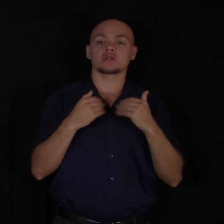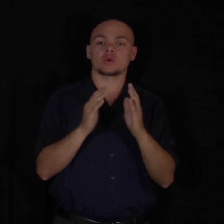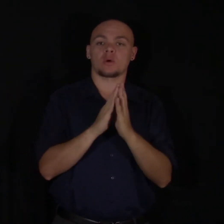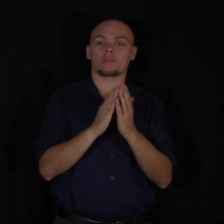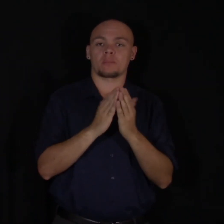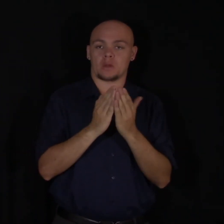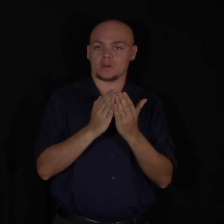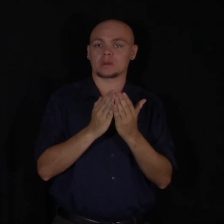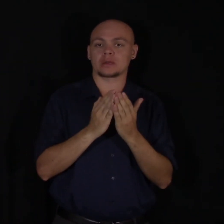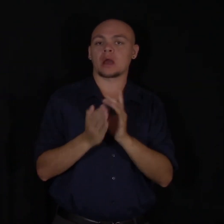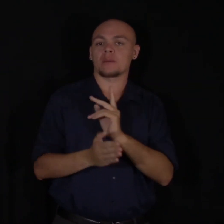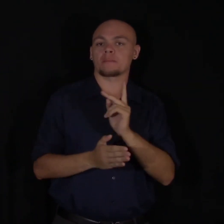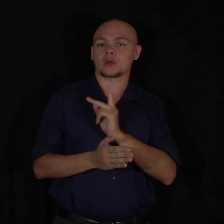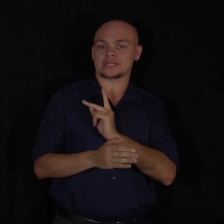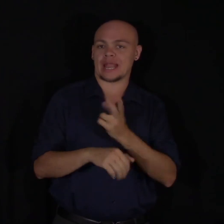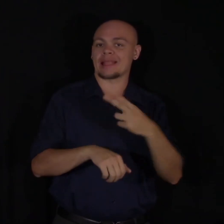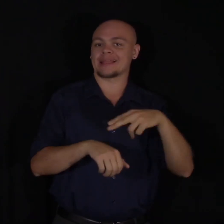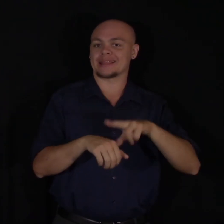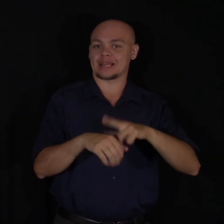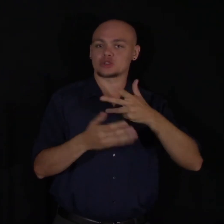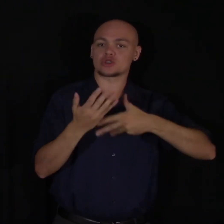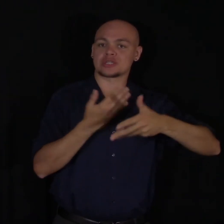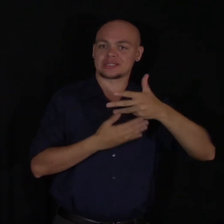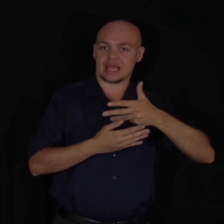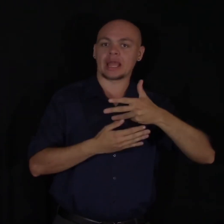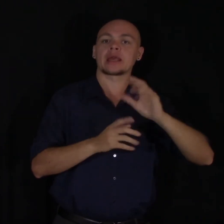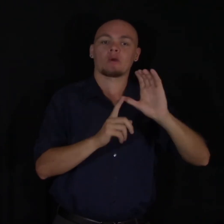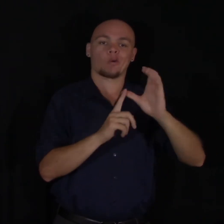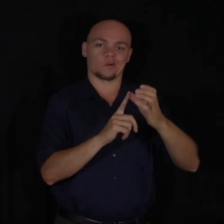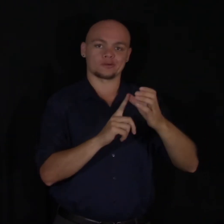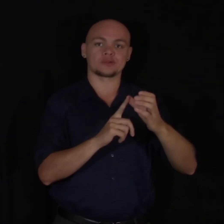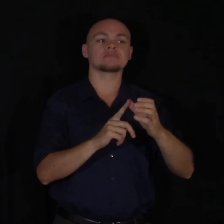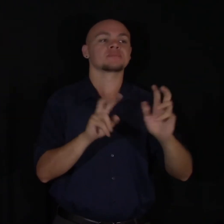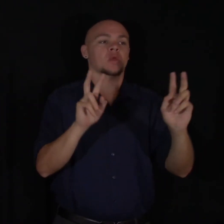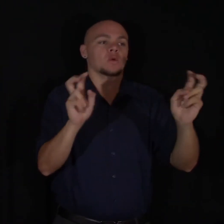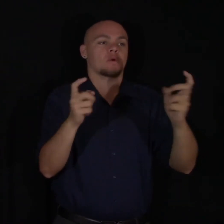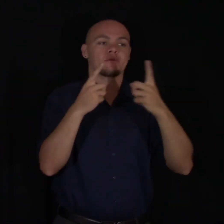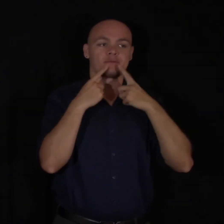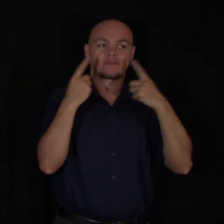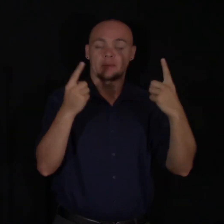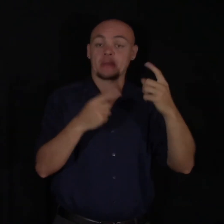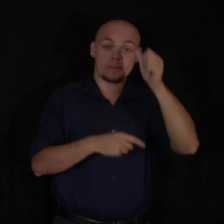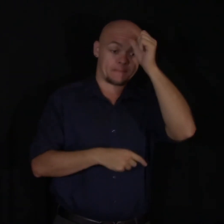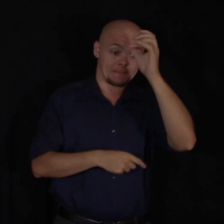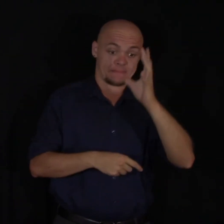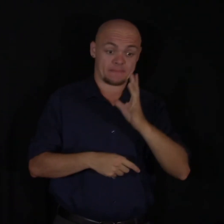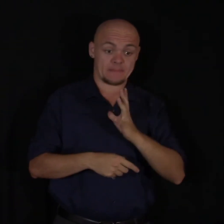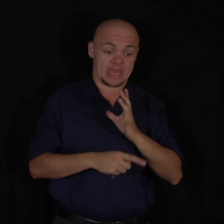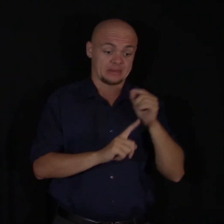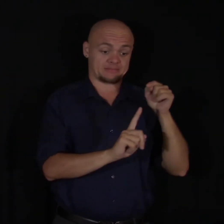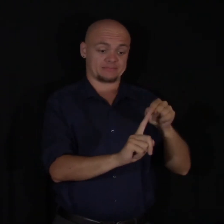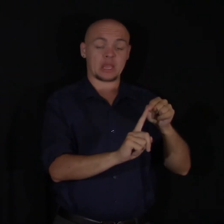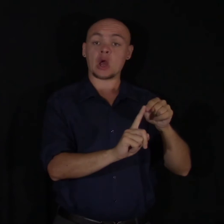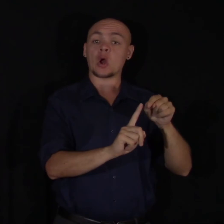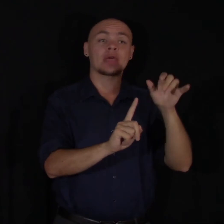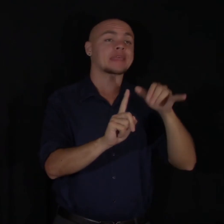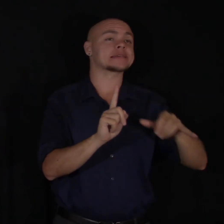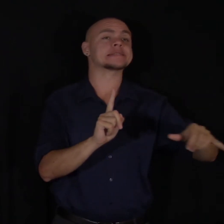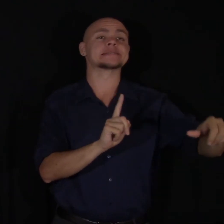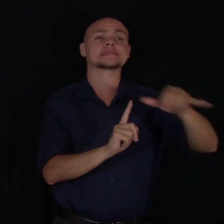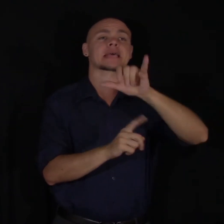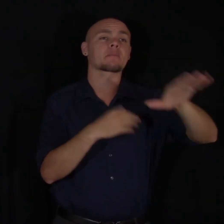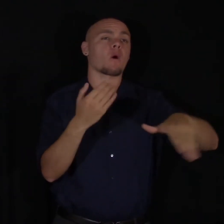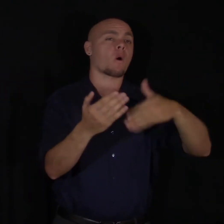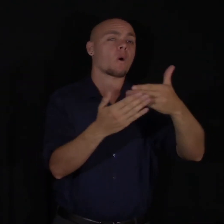Society, and Culture, there's a famous quote that says, "Every man in certain respects is like all other men, like some